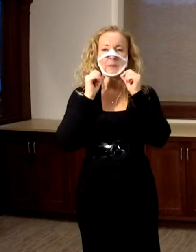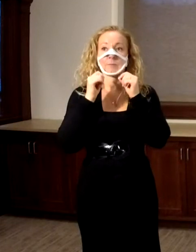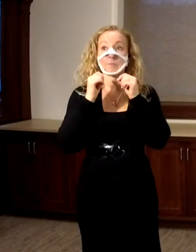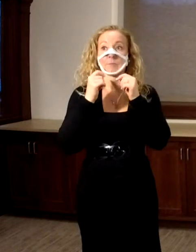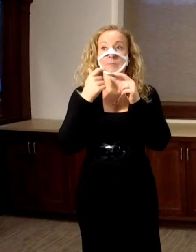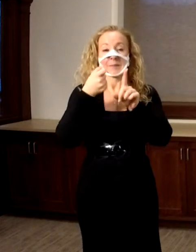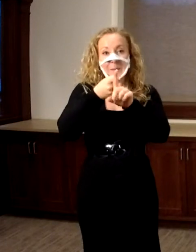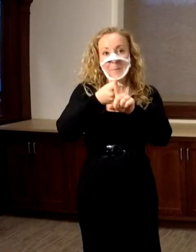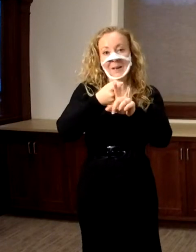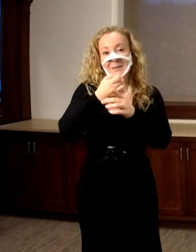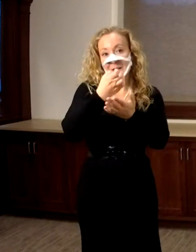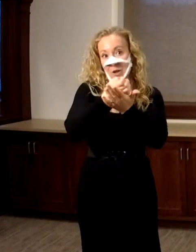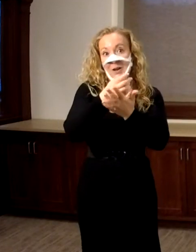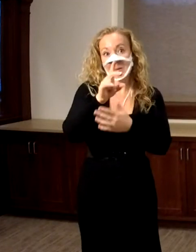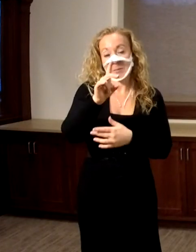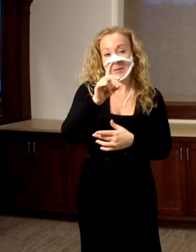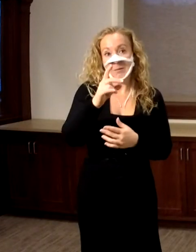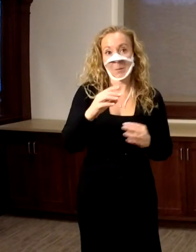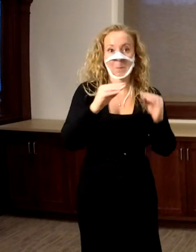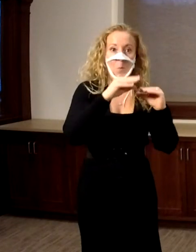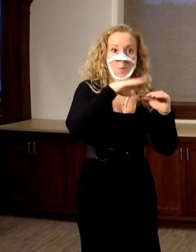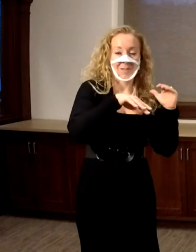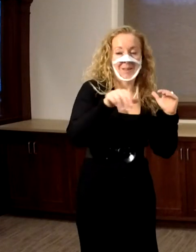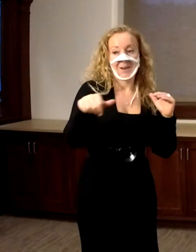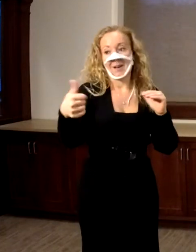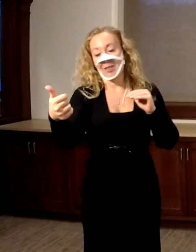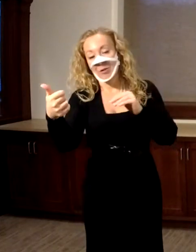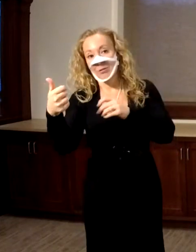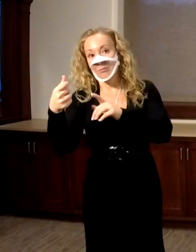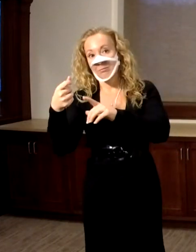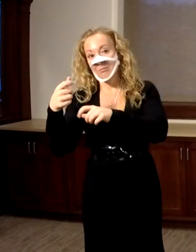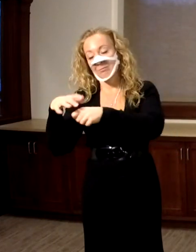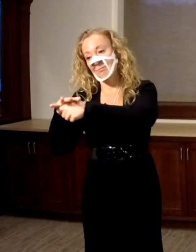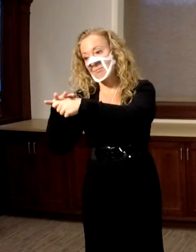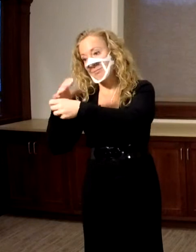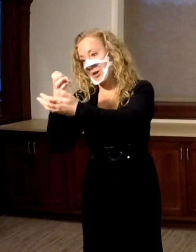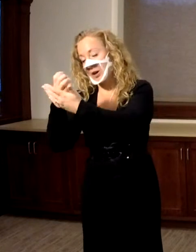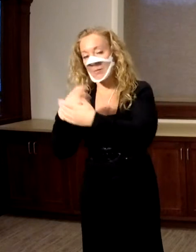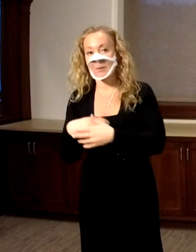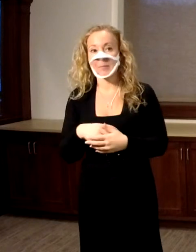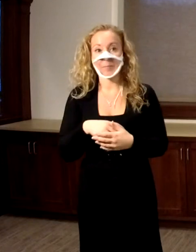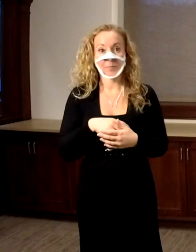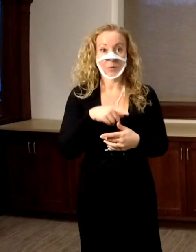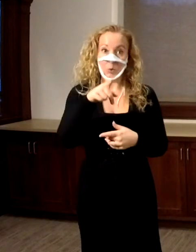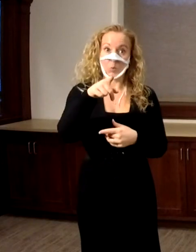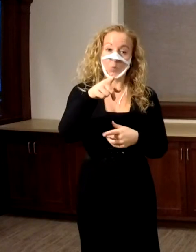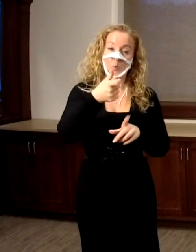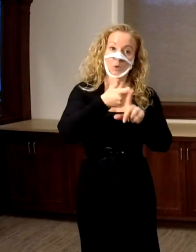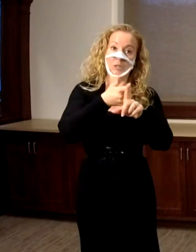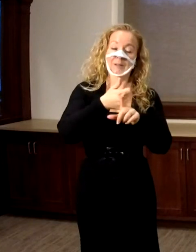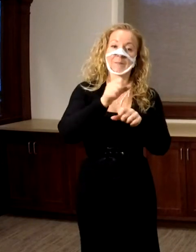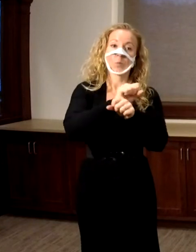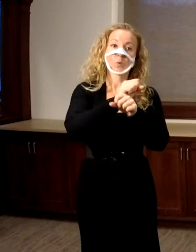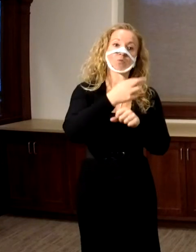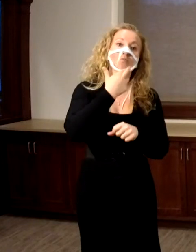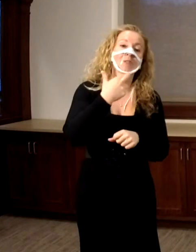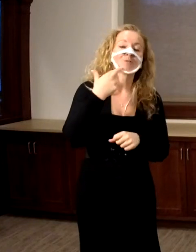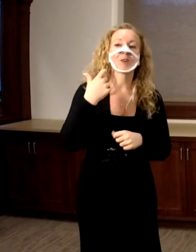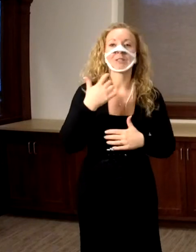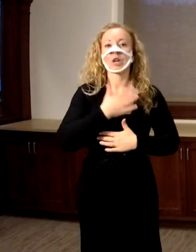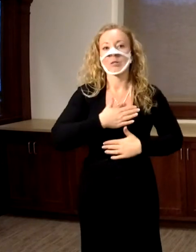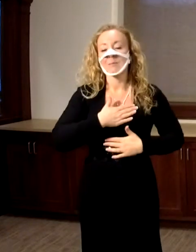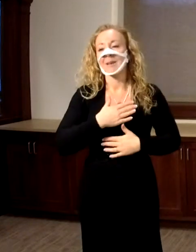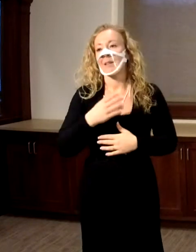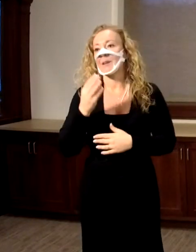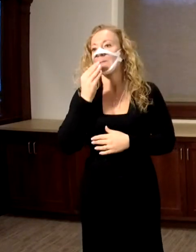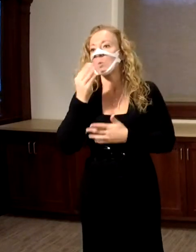of our economy much more than it has on the rest of us. If you are in the hospitality business, if you're in the restaurant, the